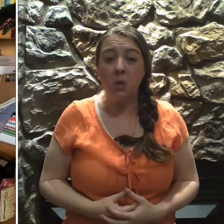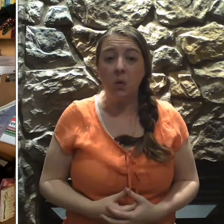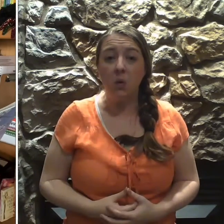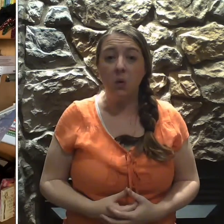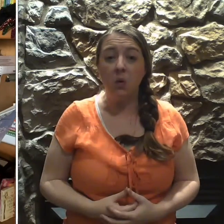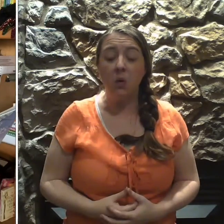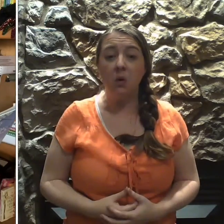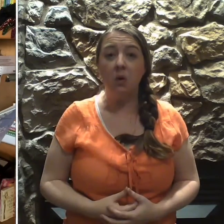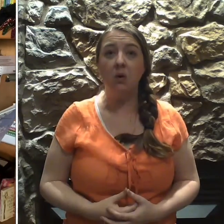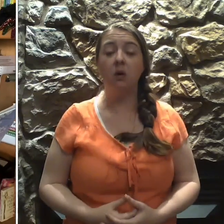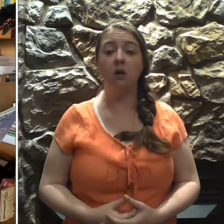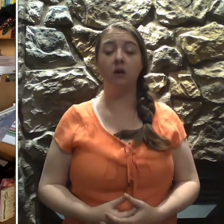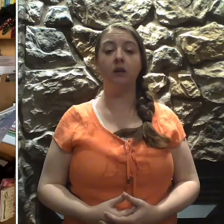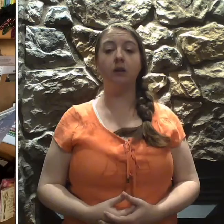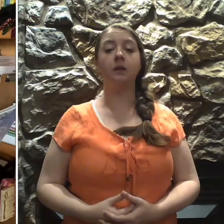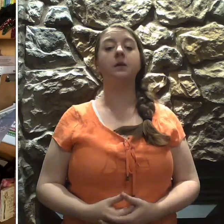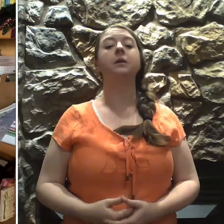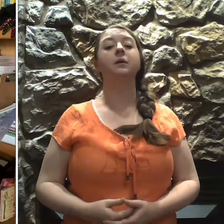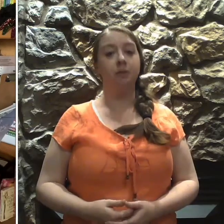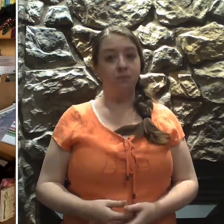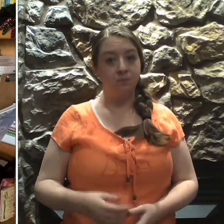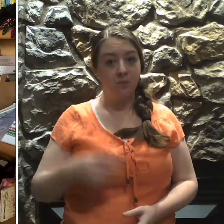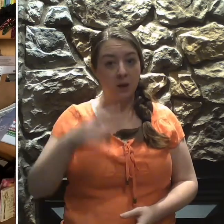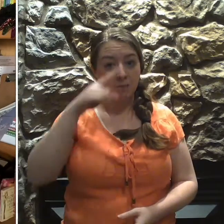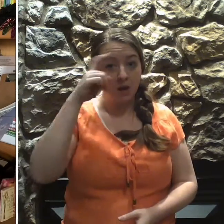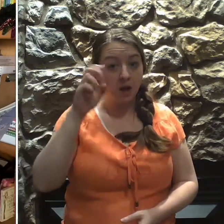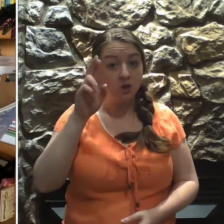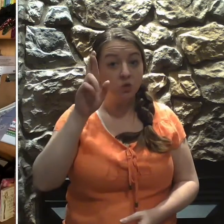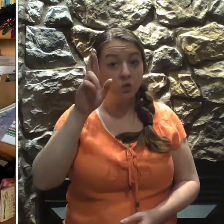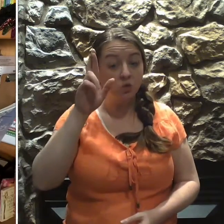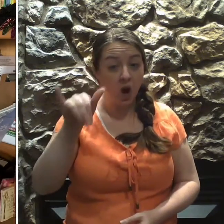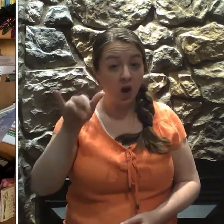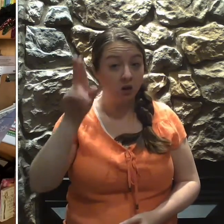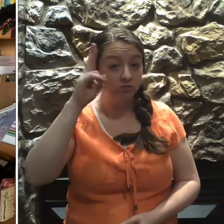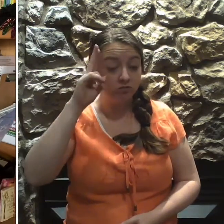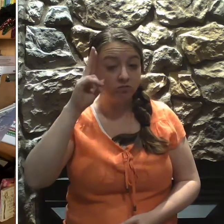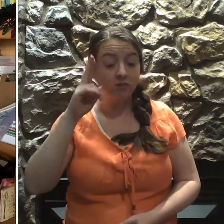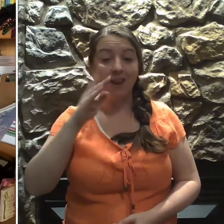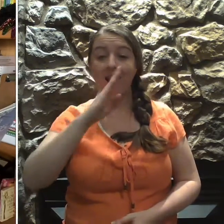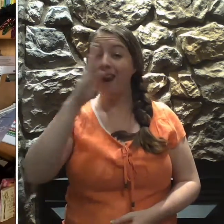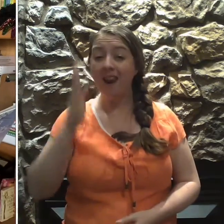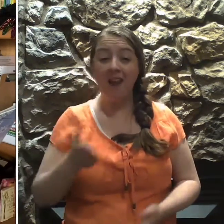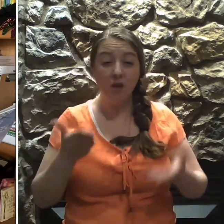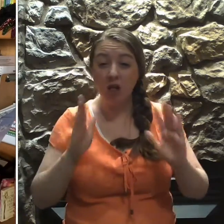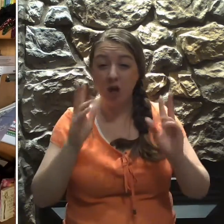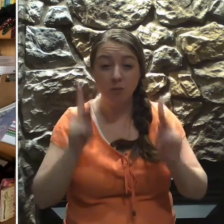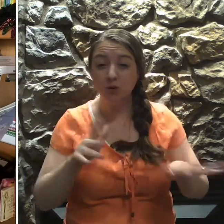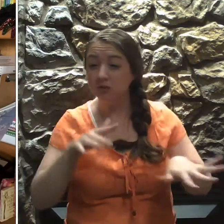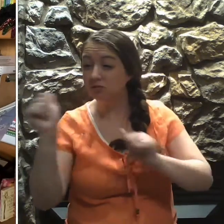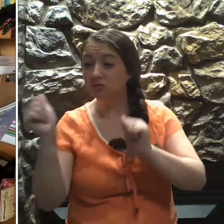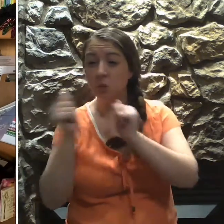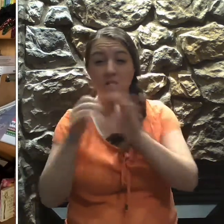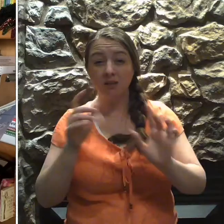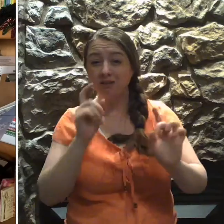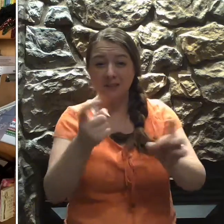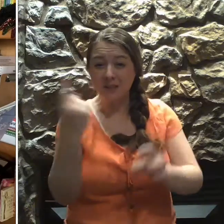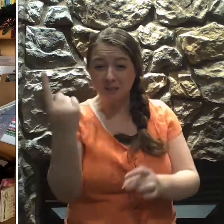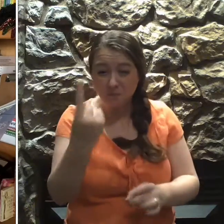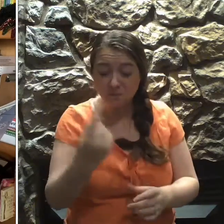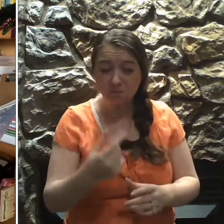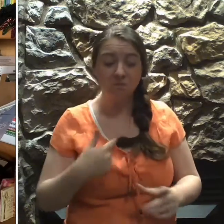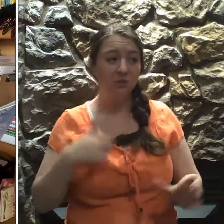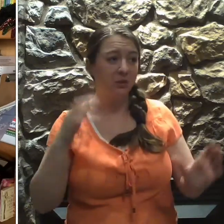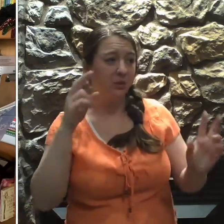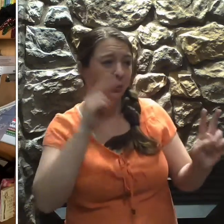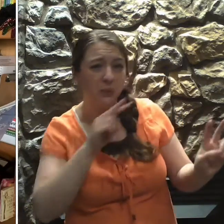Because Rye never lets anyone leave empty-handed, he looked around the tiny hut for a gift for the robber. But there